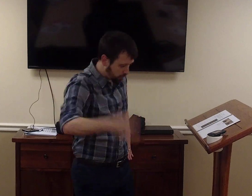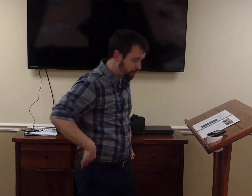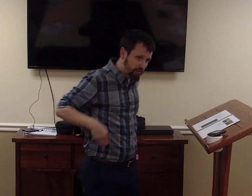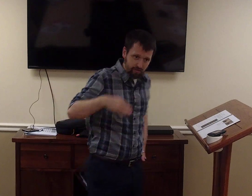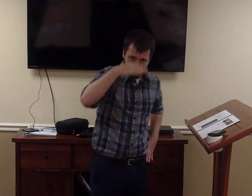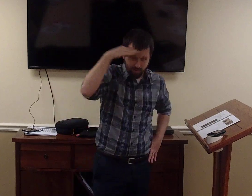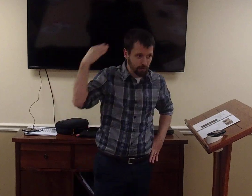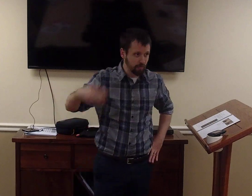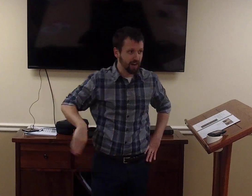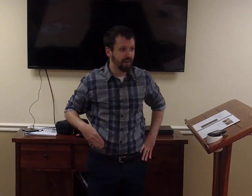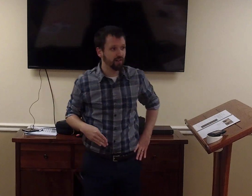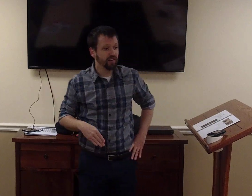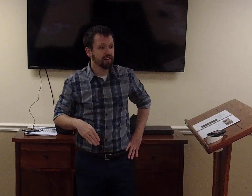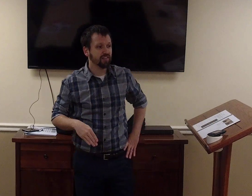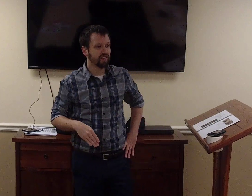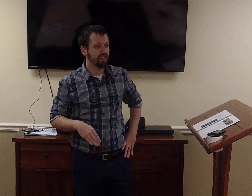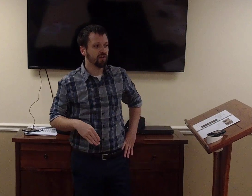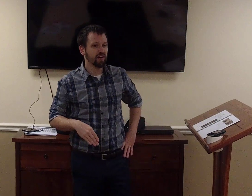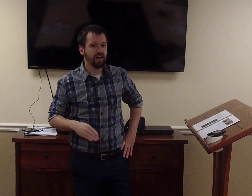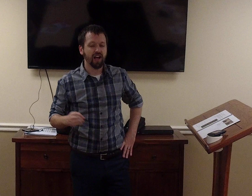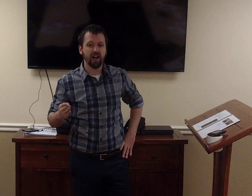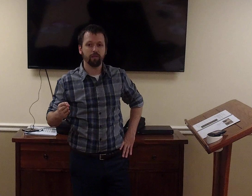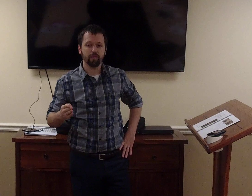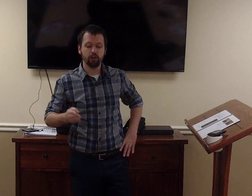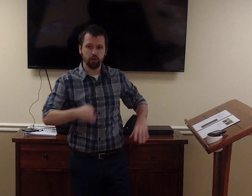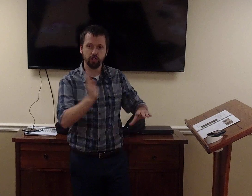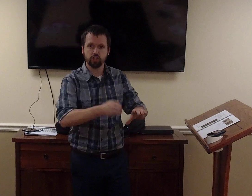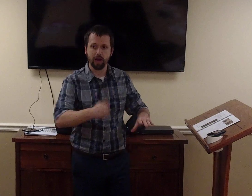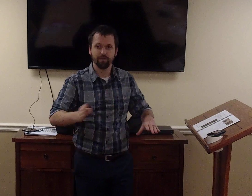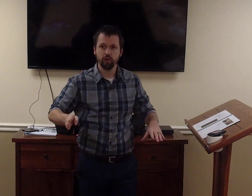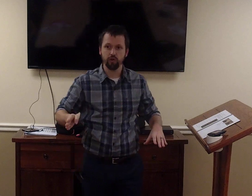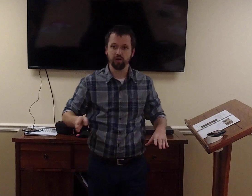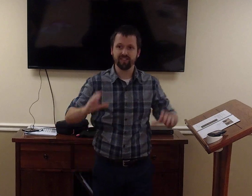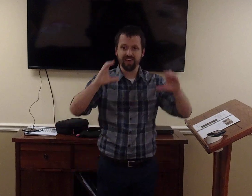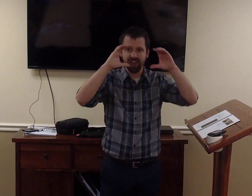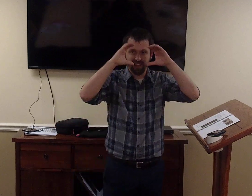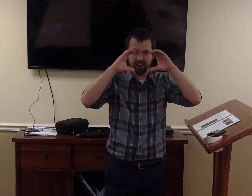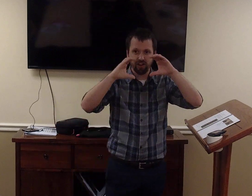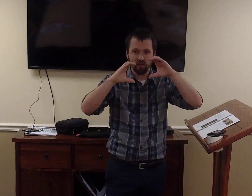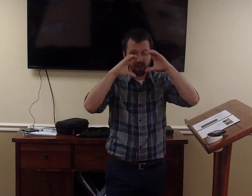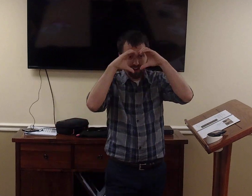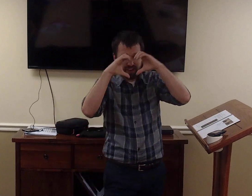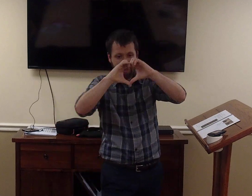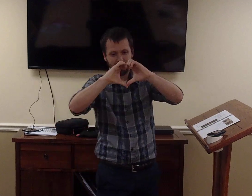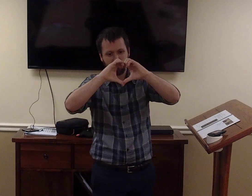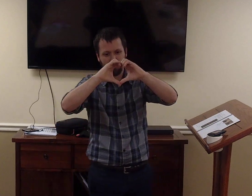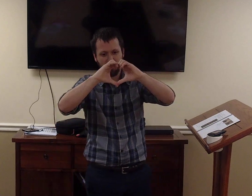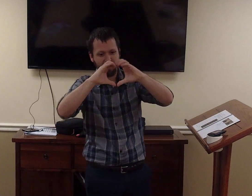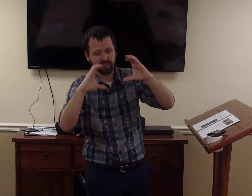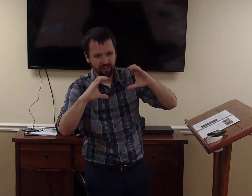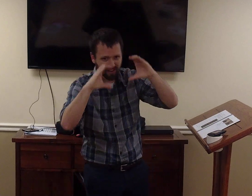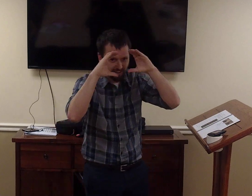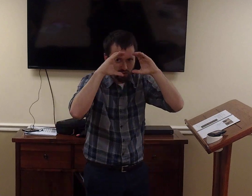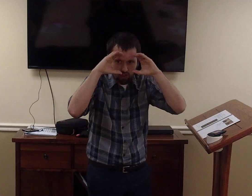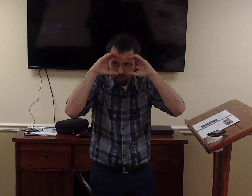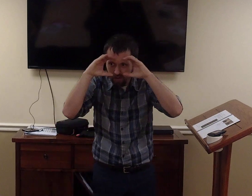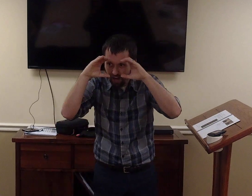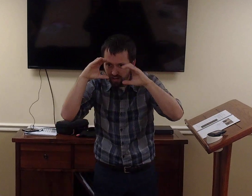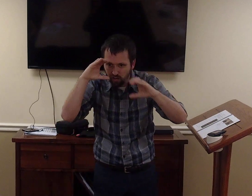wipe the sweat from your brow. So, you know, you could chop food. C, you know, you could, yeah, do a little heart. You could look through your